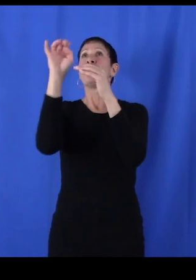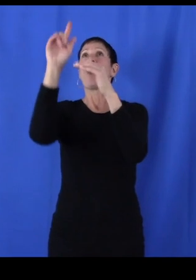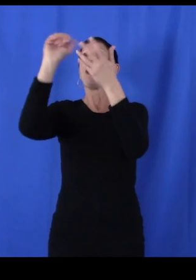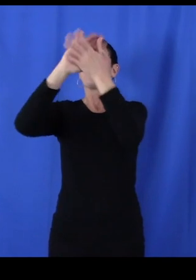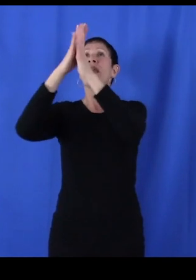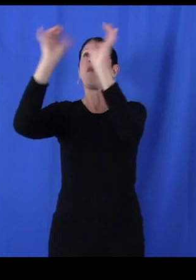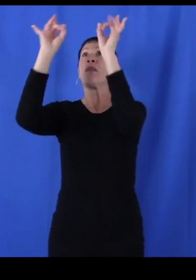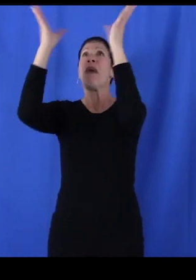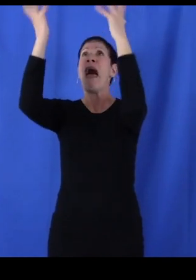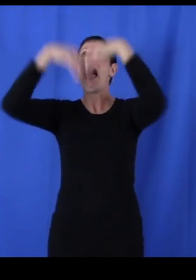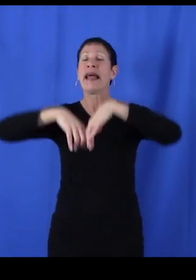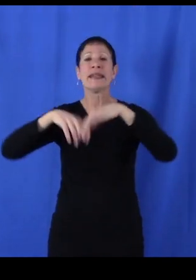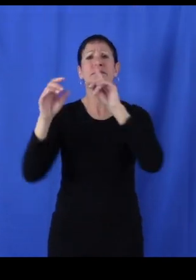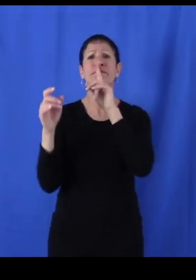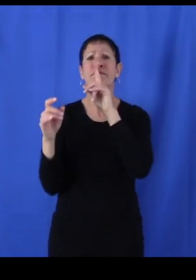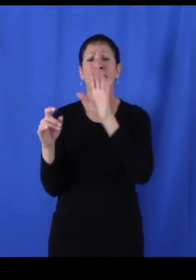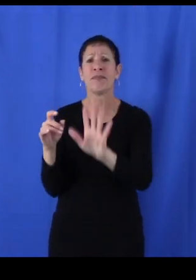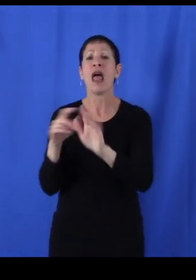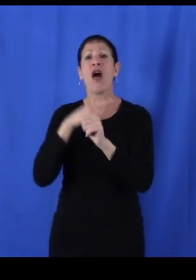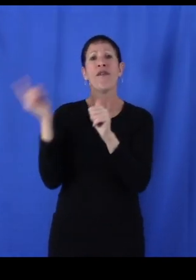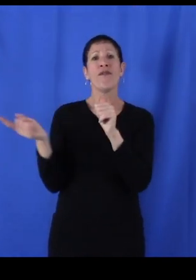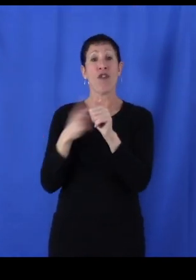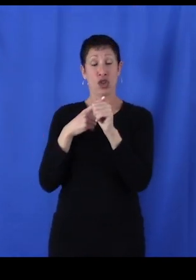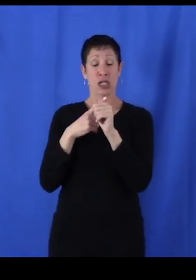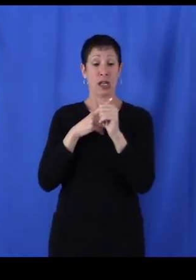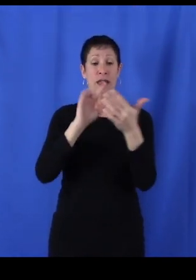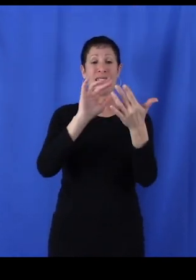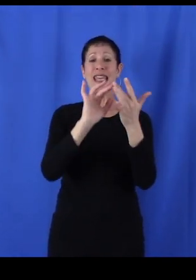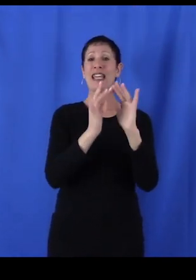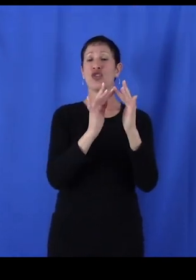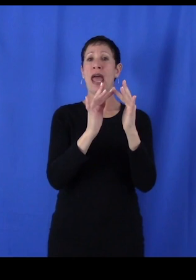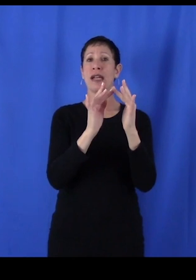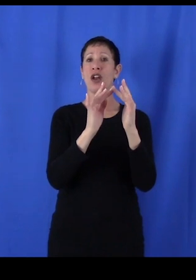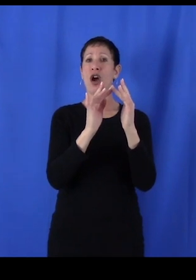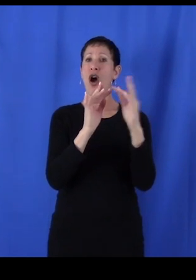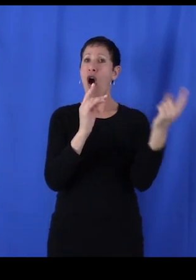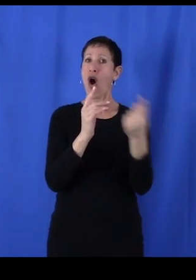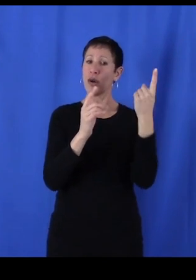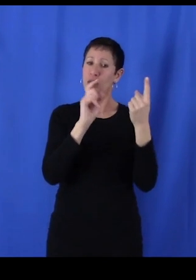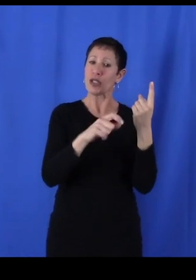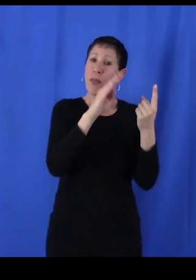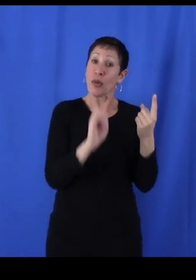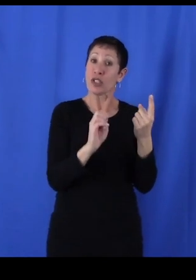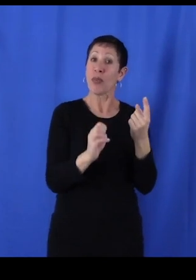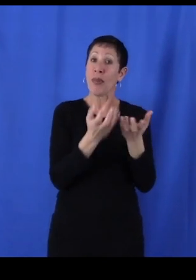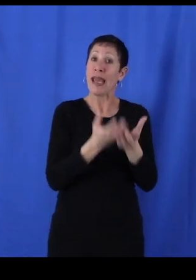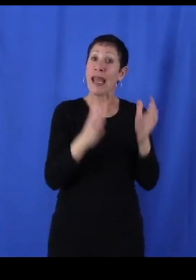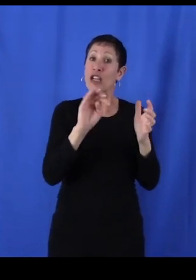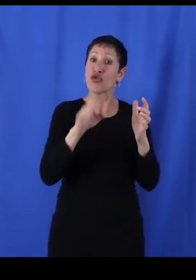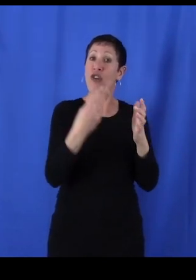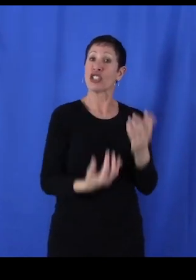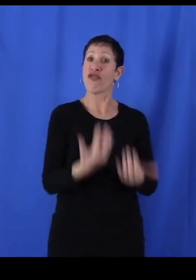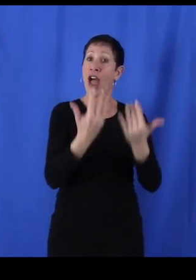Because first of all, the internet was always supposed to be a trash fire. So